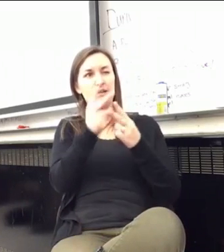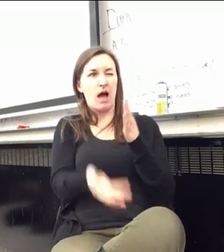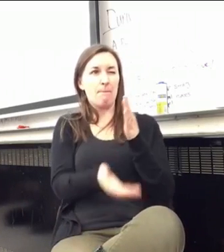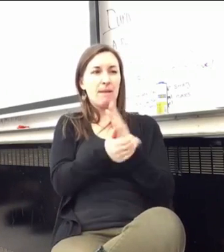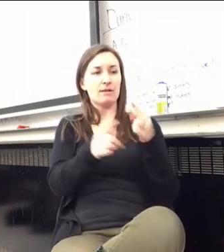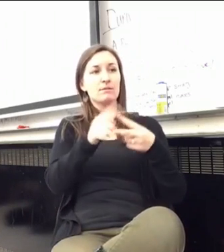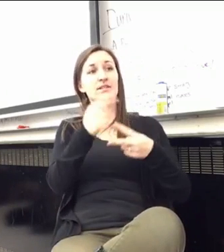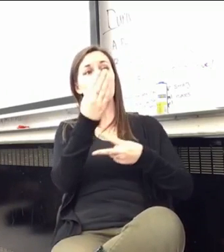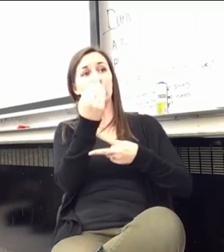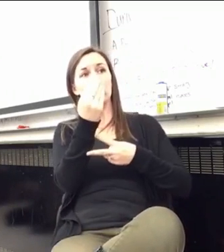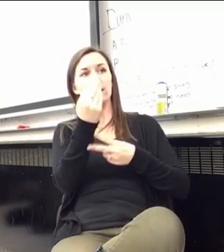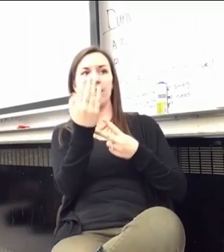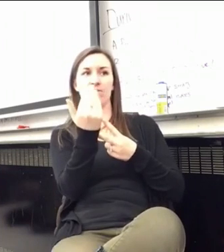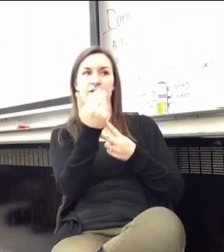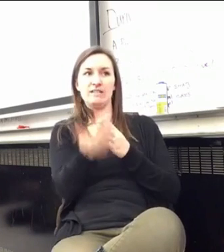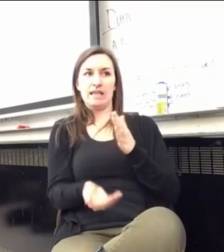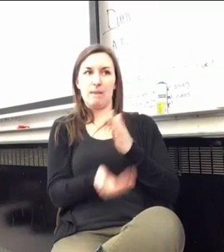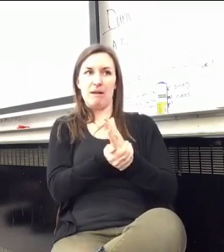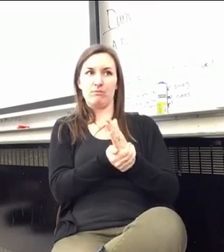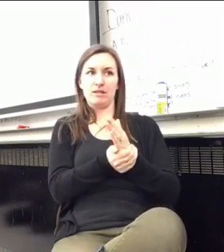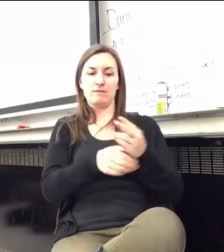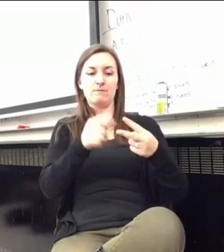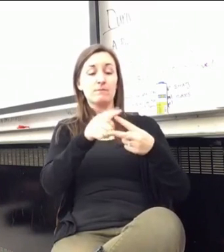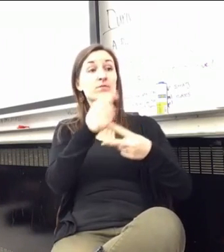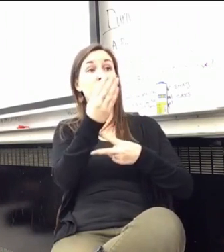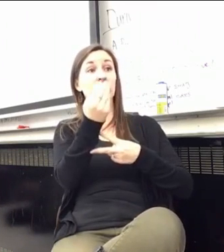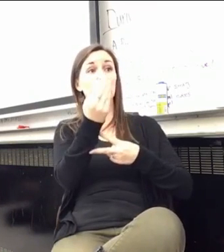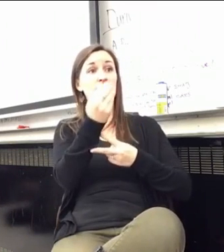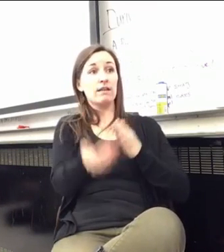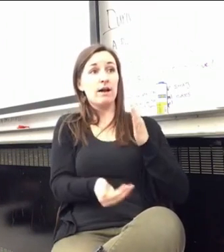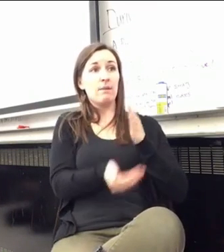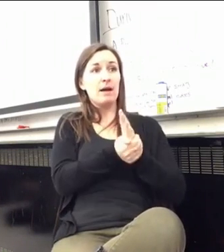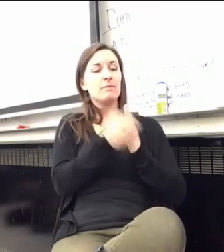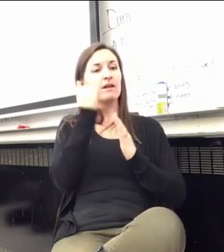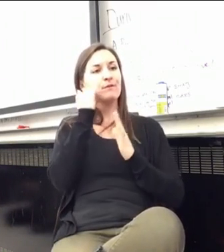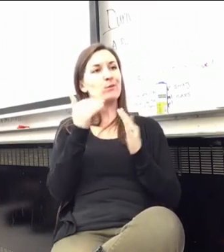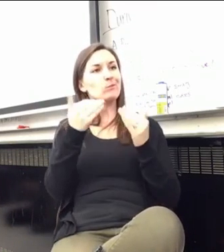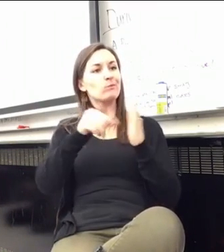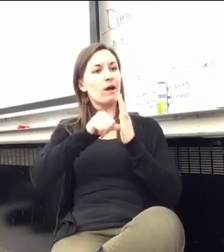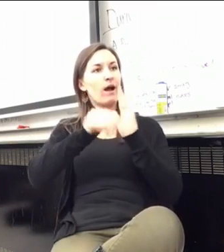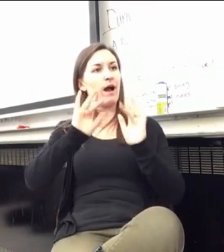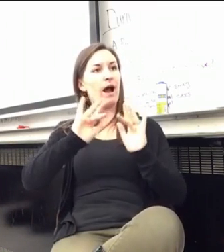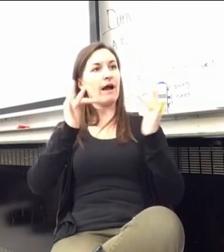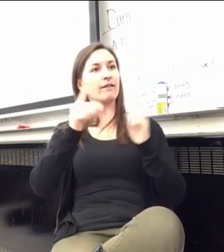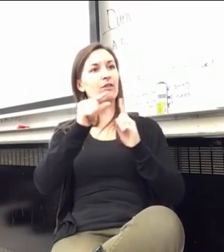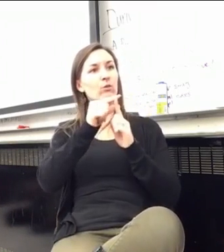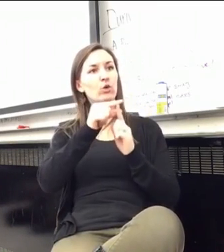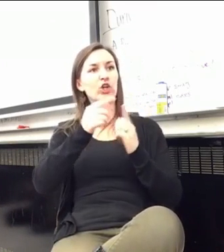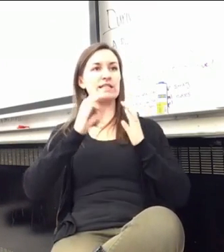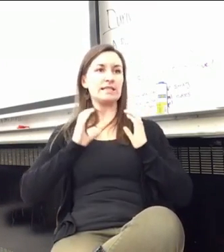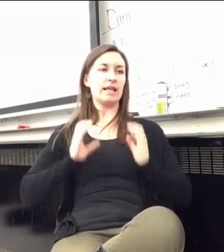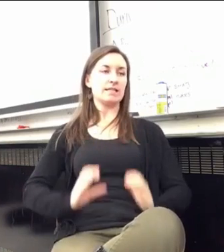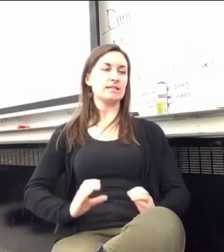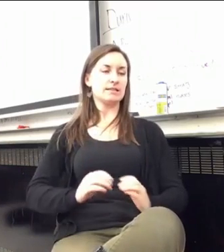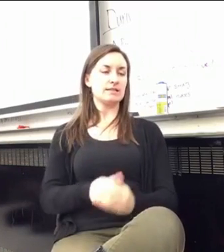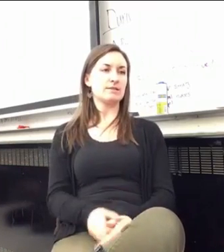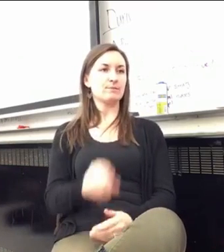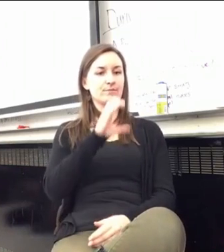Amendment. Now, the 14th Amendment, if you will go ahead and highlight the word citizens,